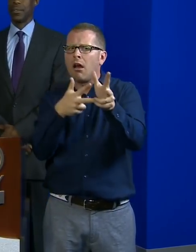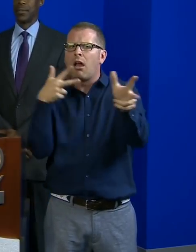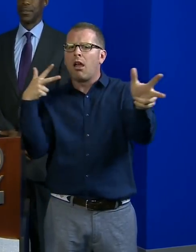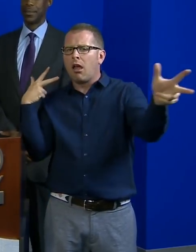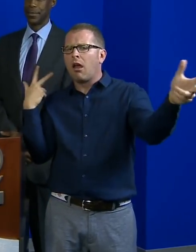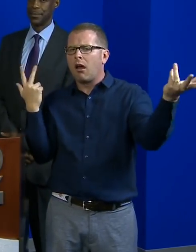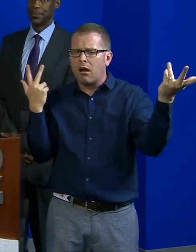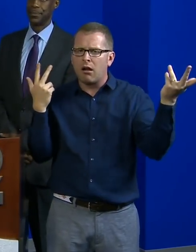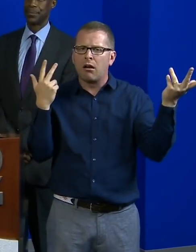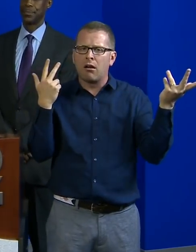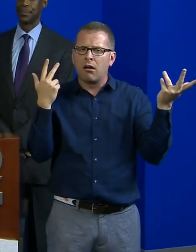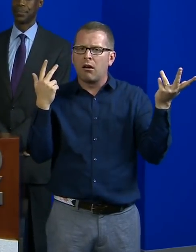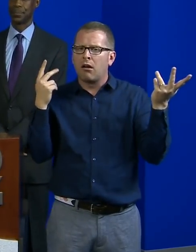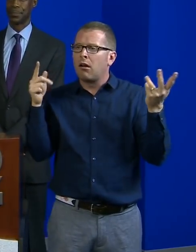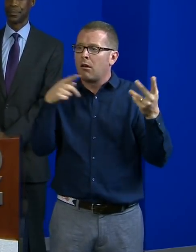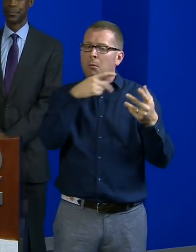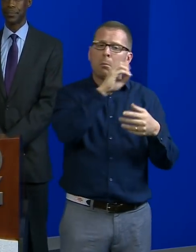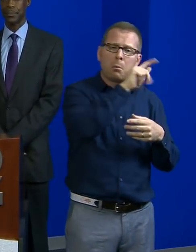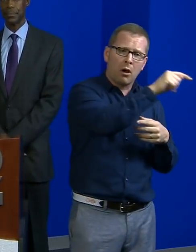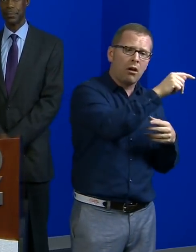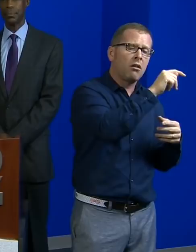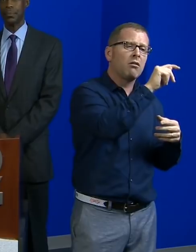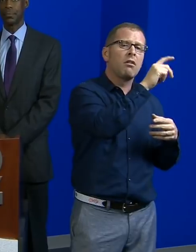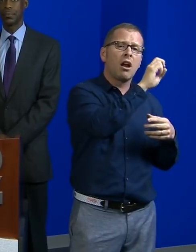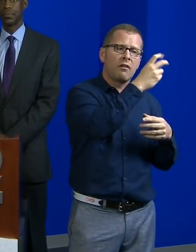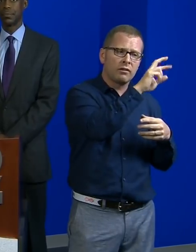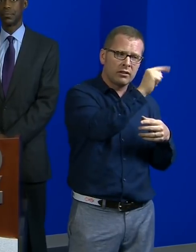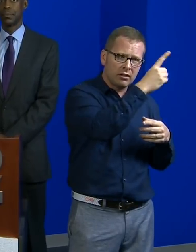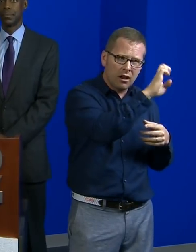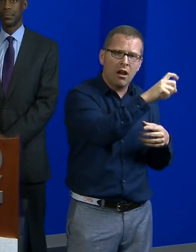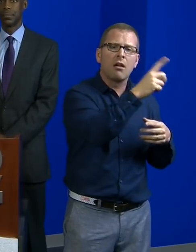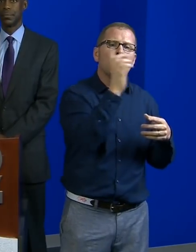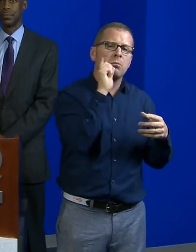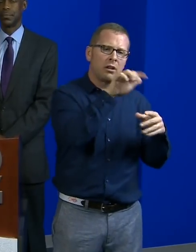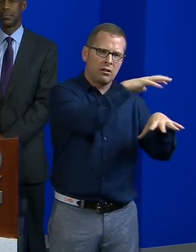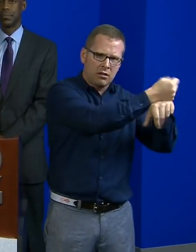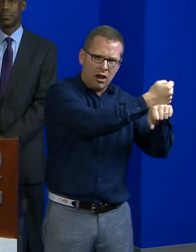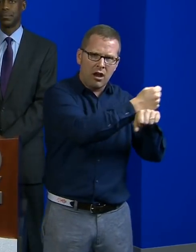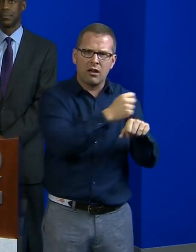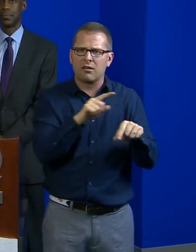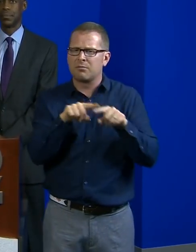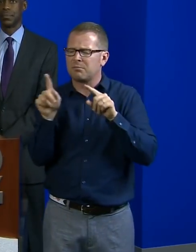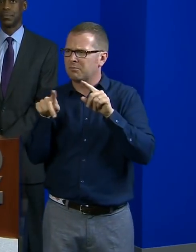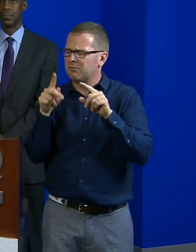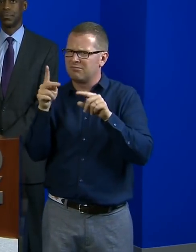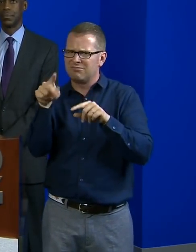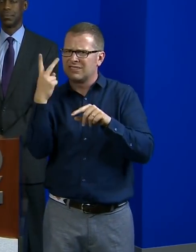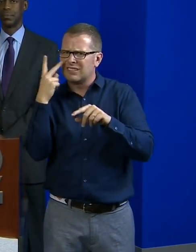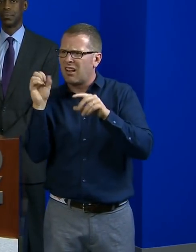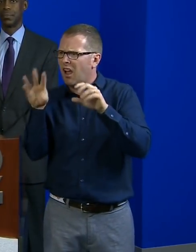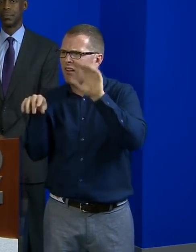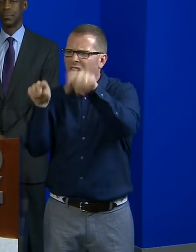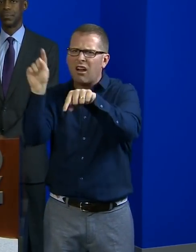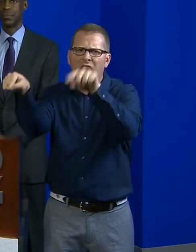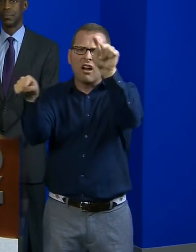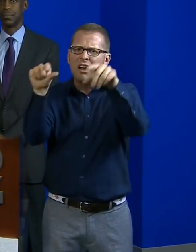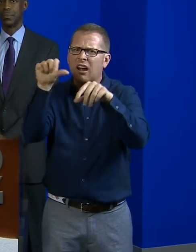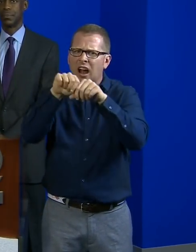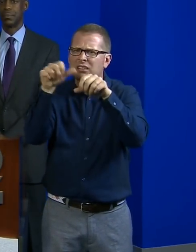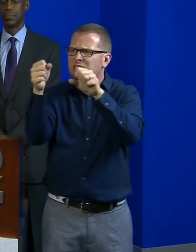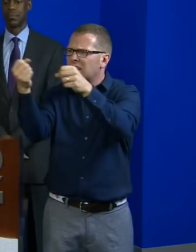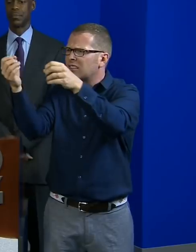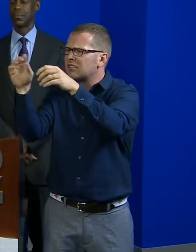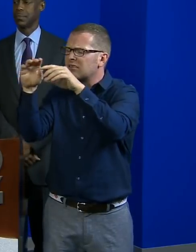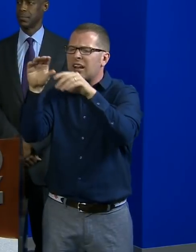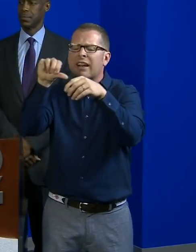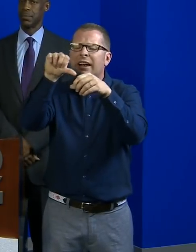lockdown. So when people are going, they're finding a lot of stations closed. I mean, I know you say there's no shortage, but